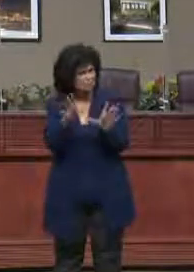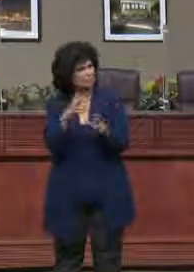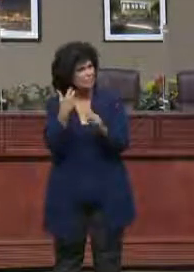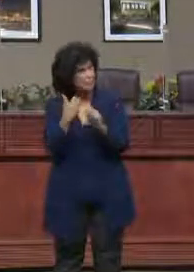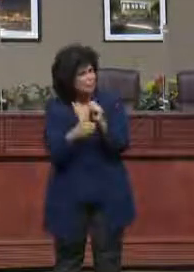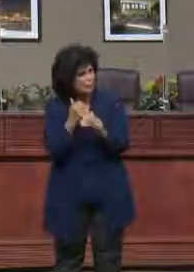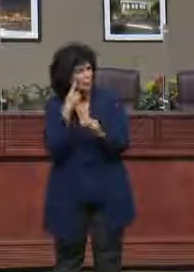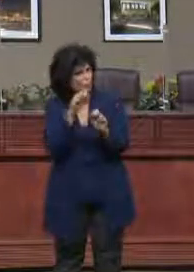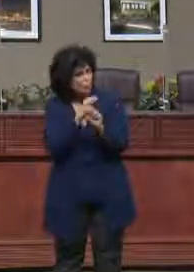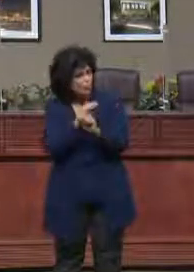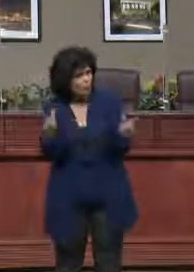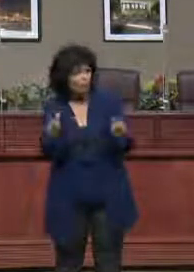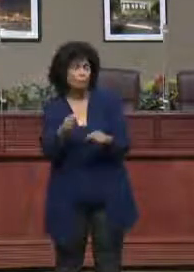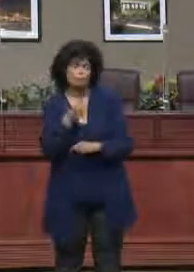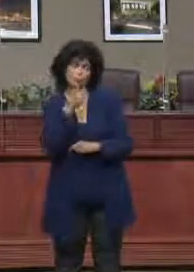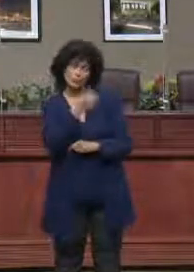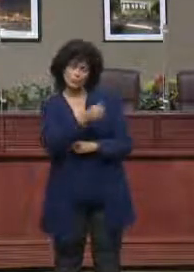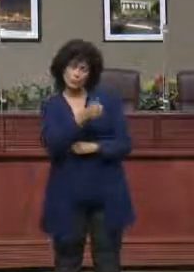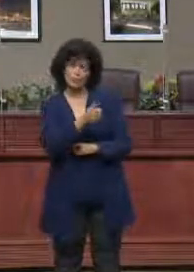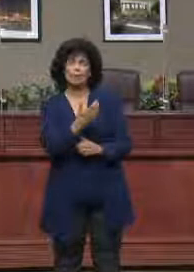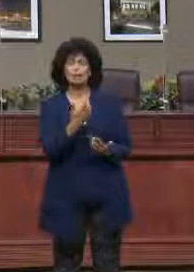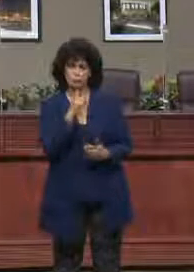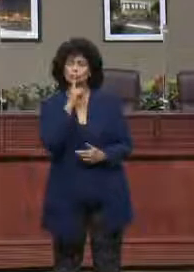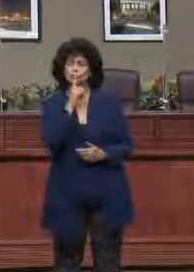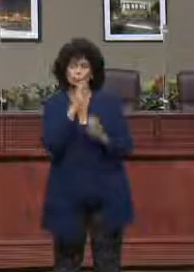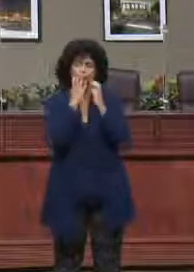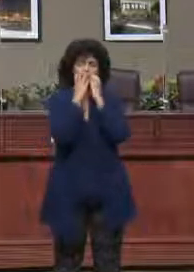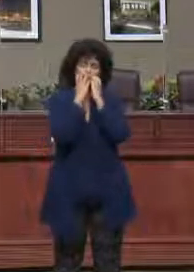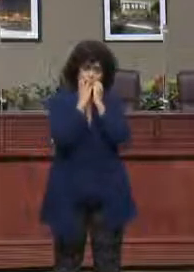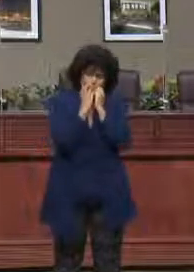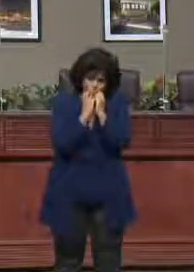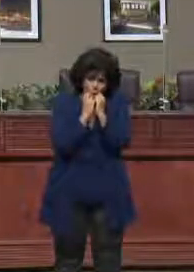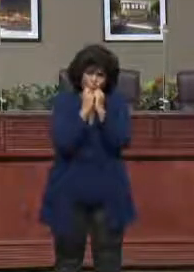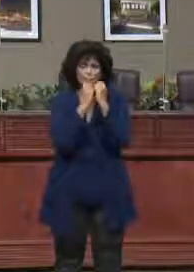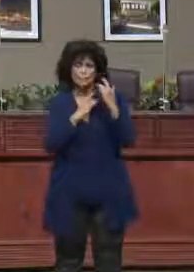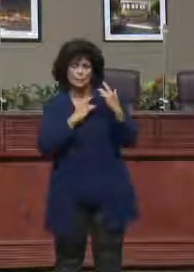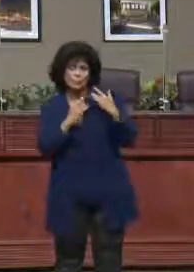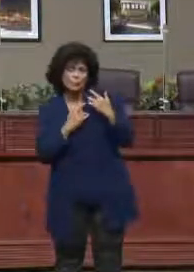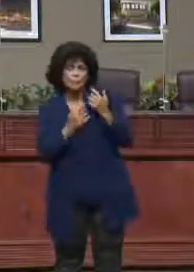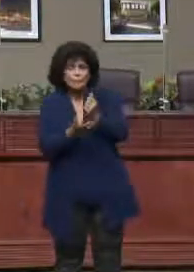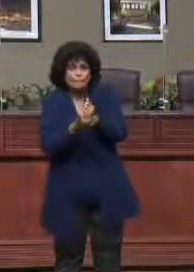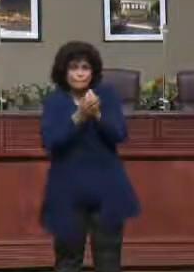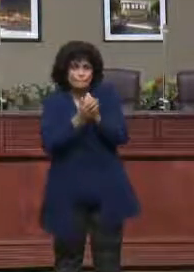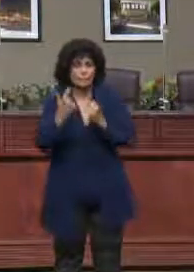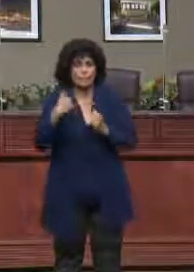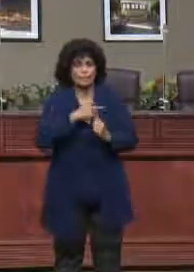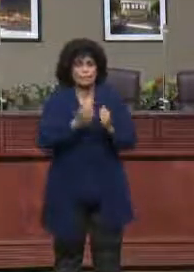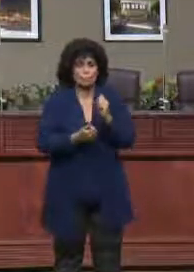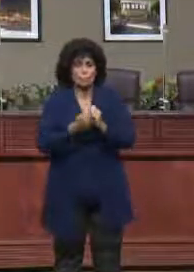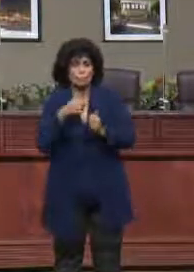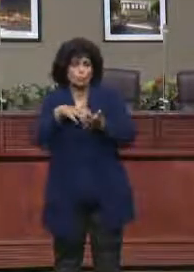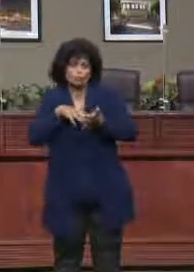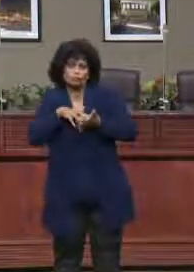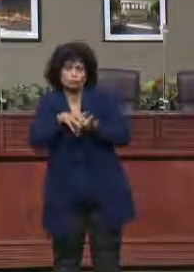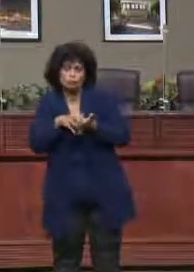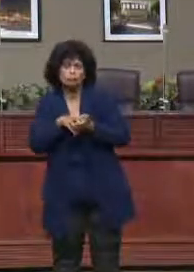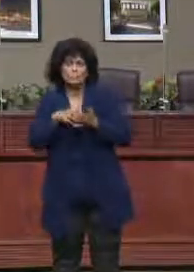have been concerned for the most vulnerable among us," from one of our residents.